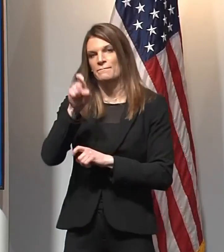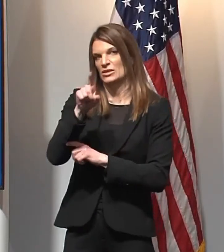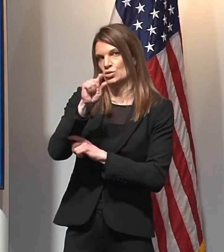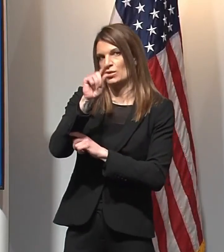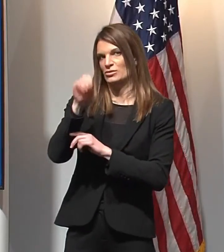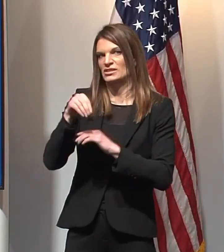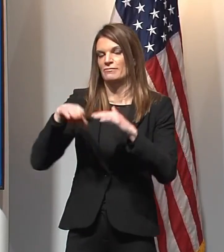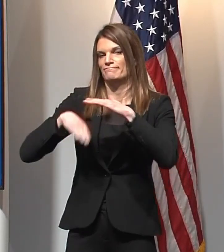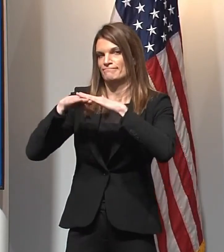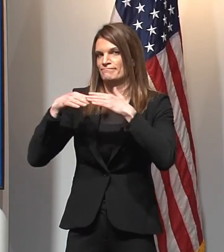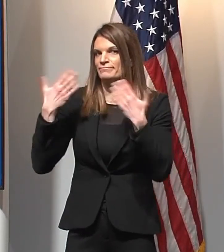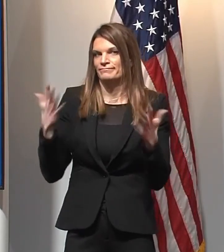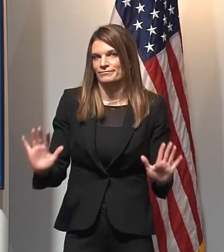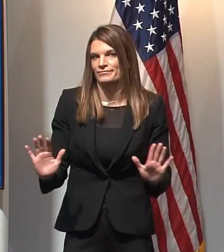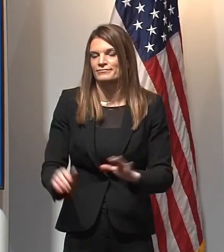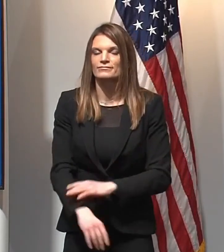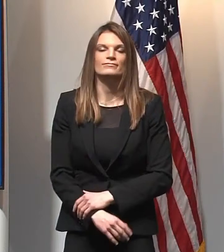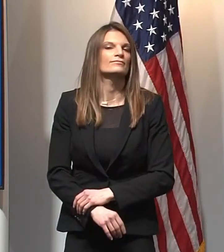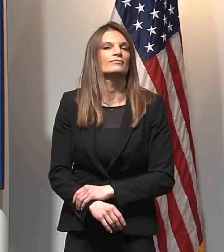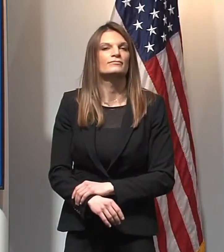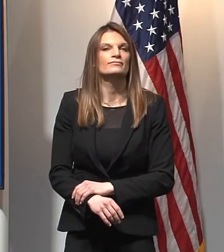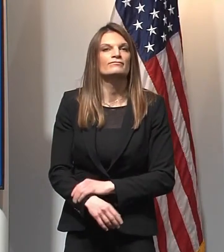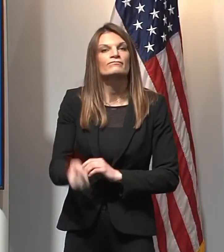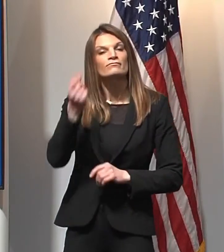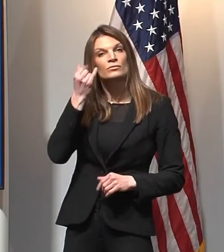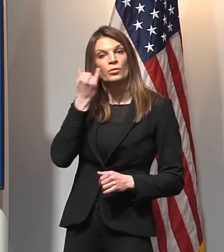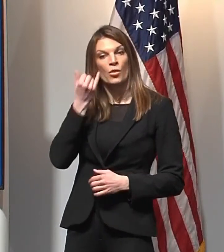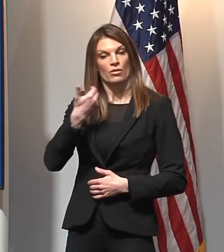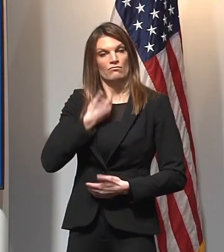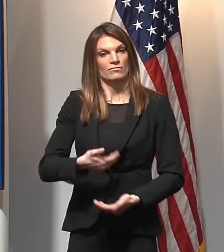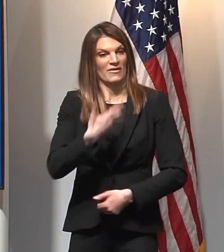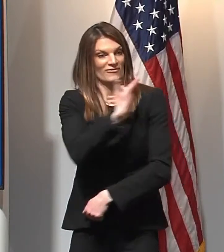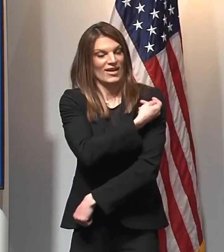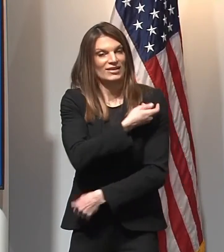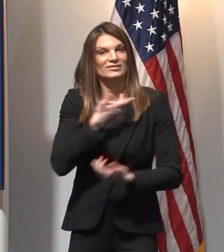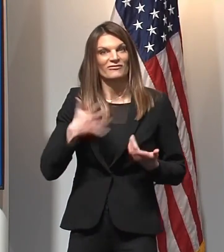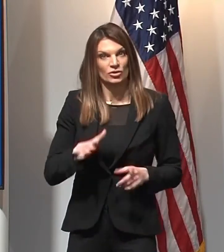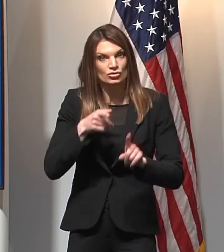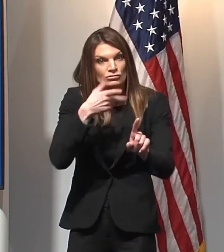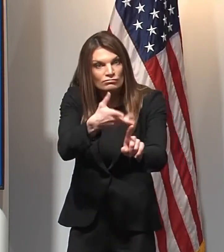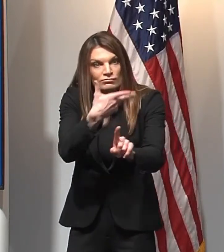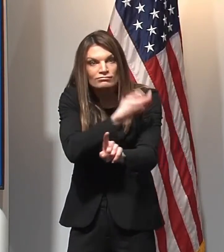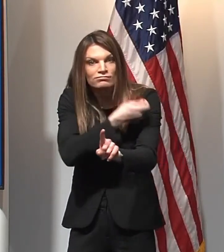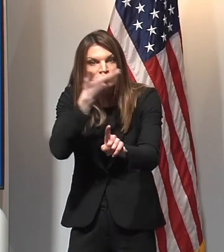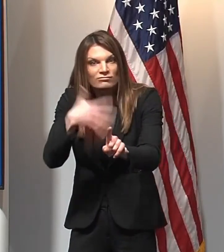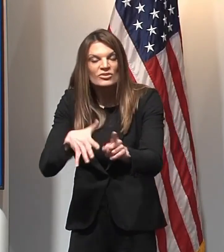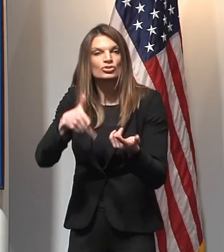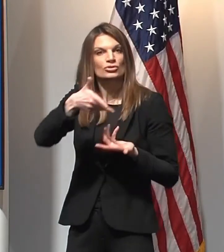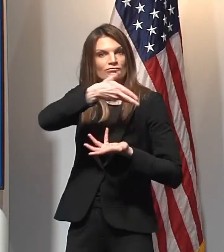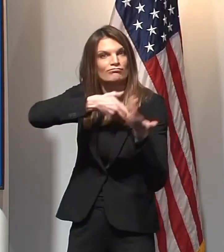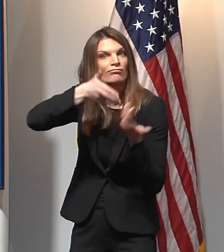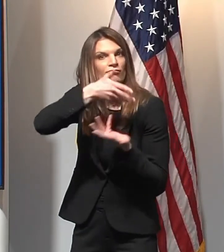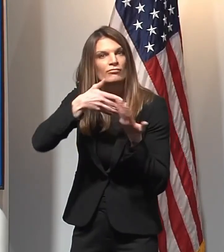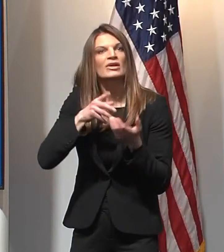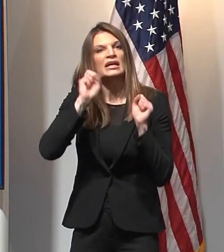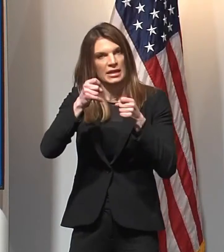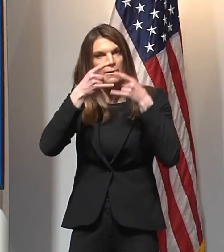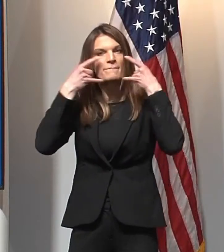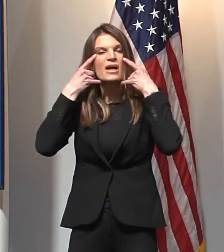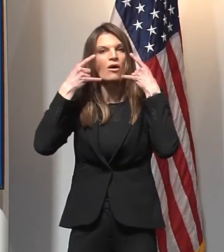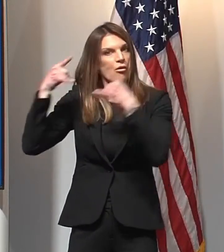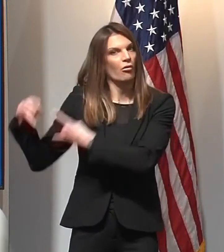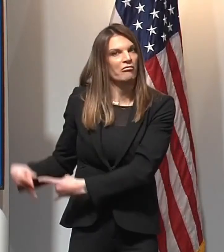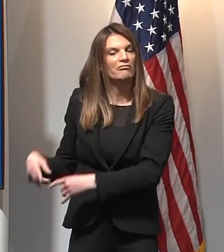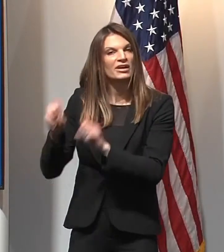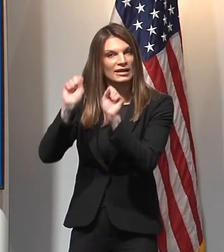place. And finally, vaccinated people can remove their masks in residential gatherings if all